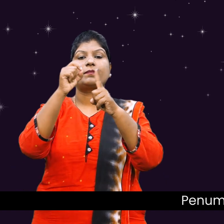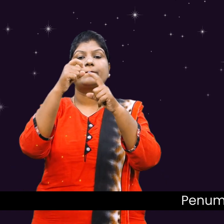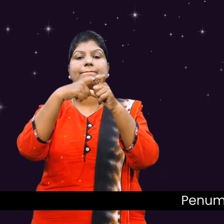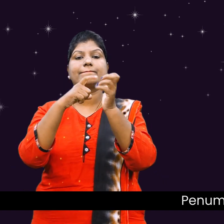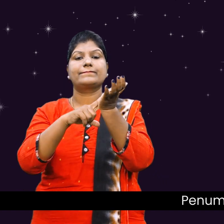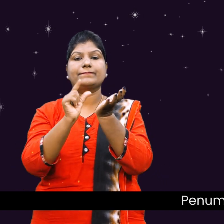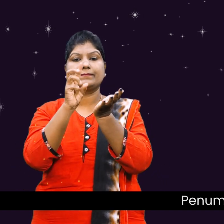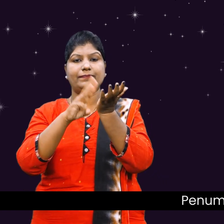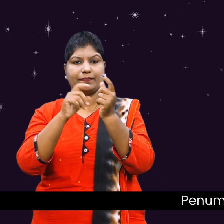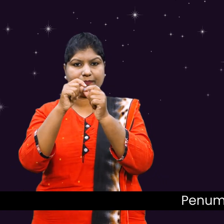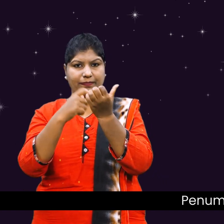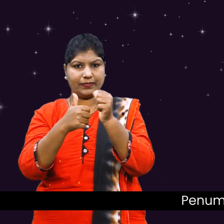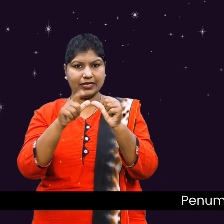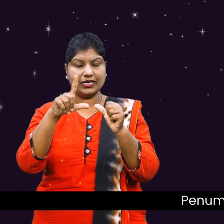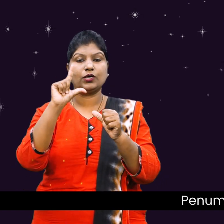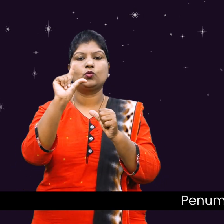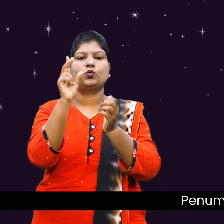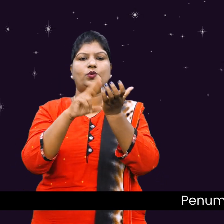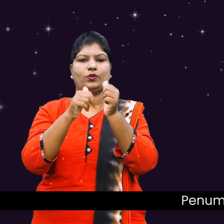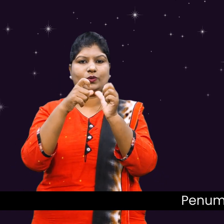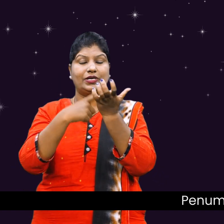Penumbral lunar eclipse.